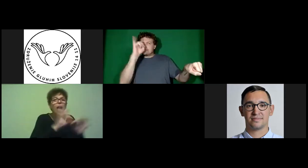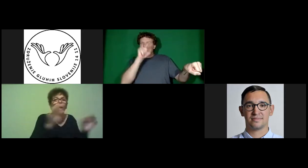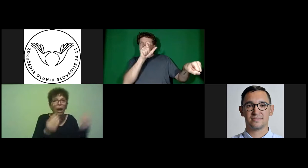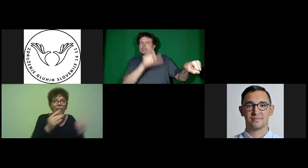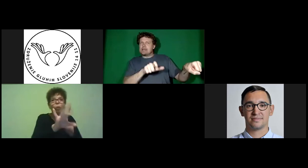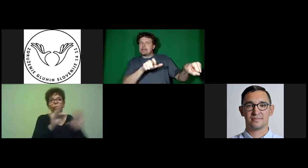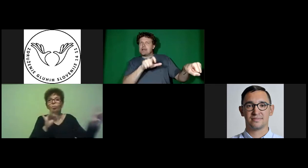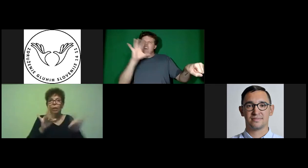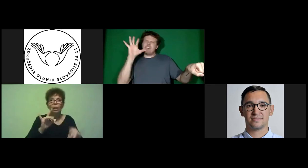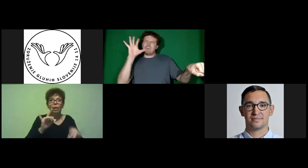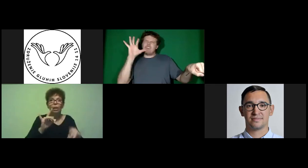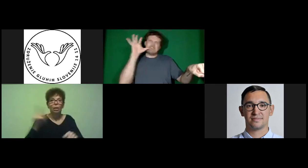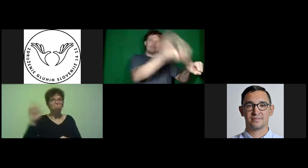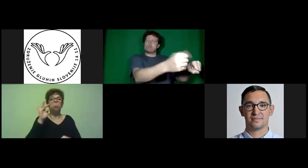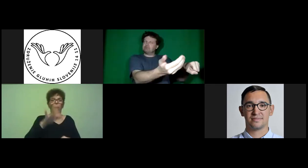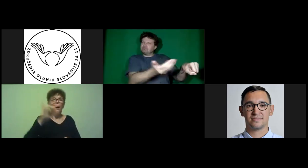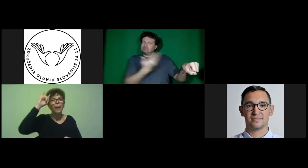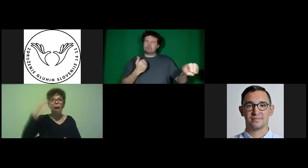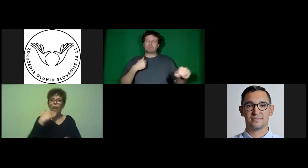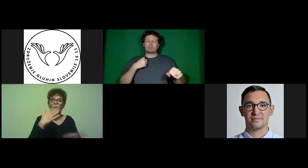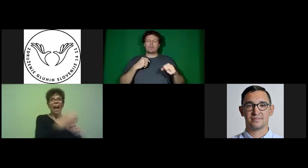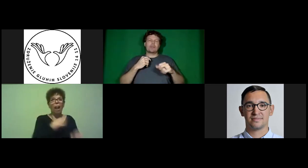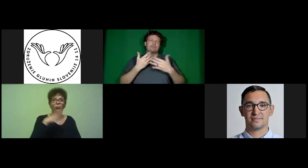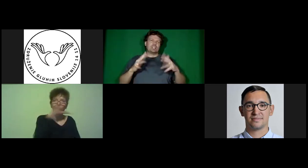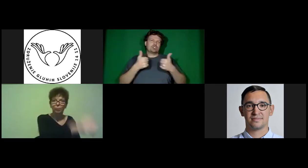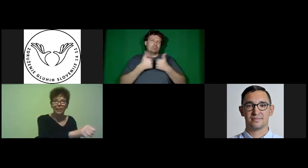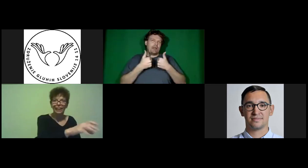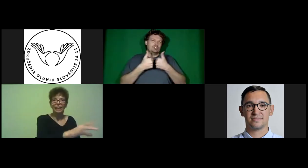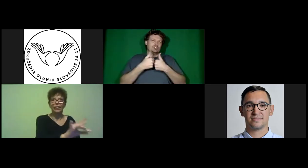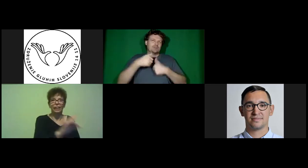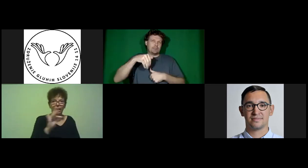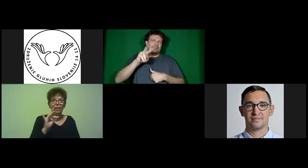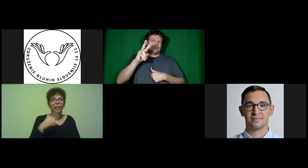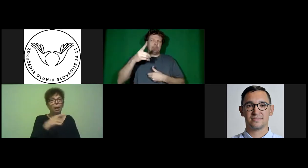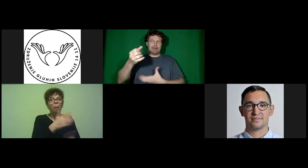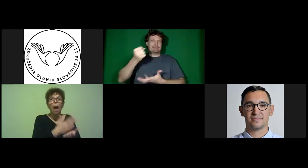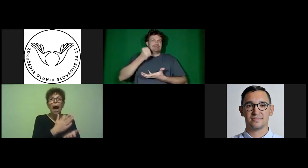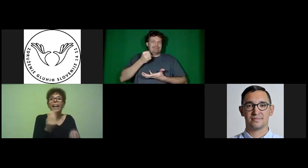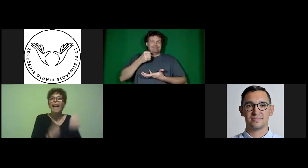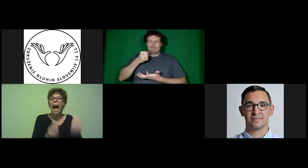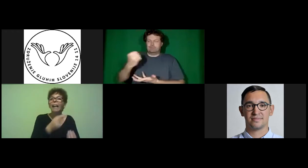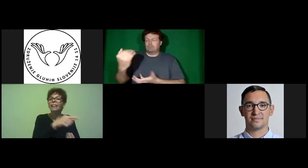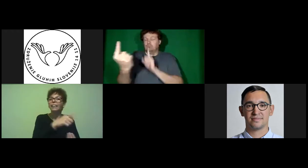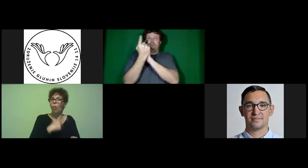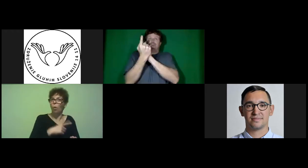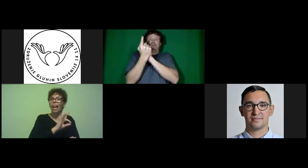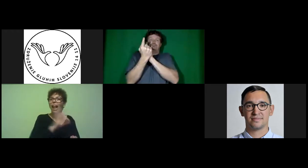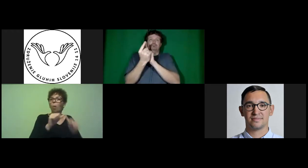the recruiter for the Slovenian under 18 team. He saw my match, he saw my play,